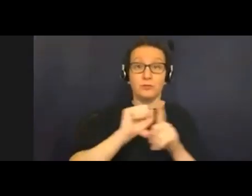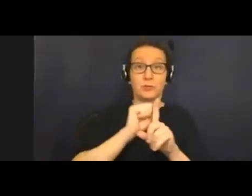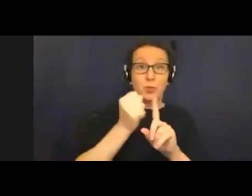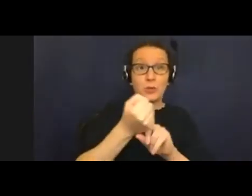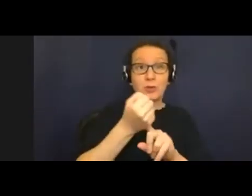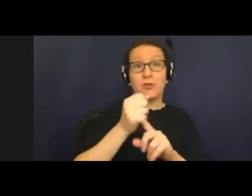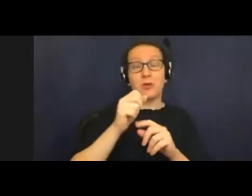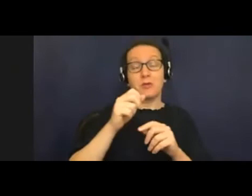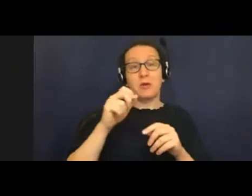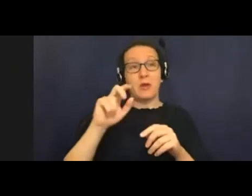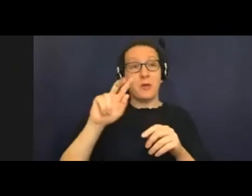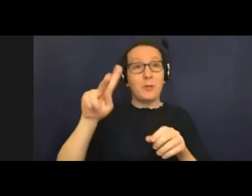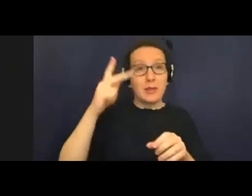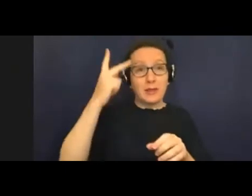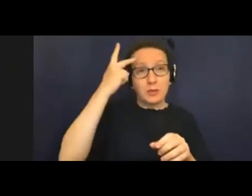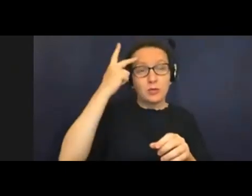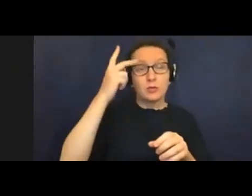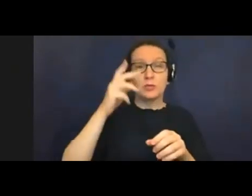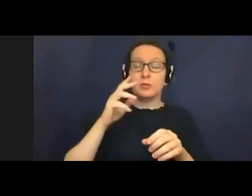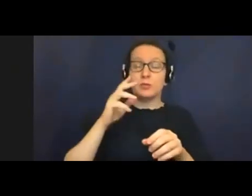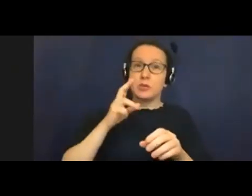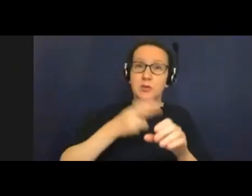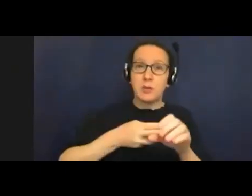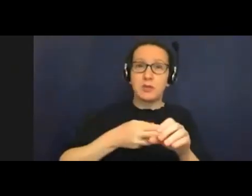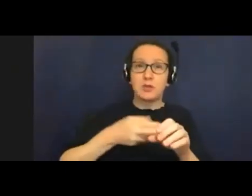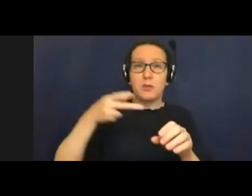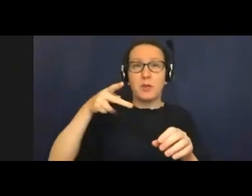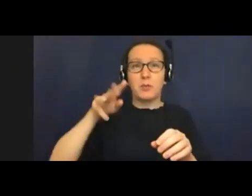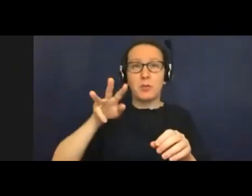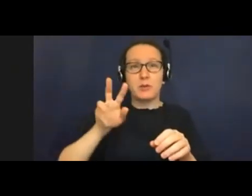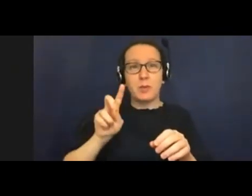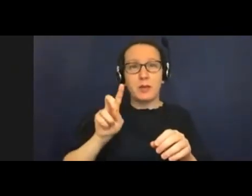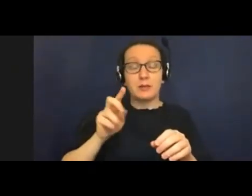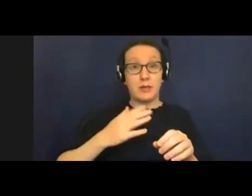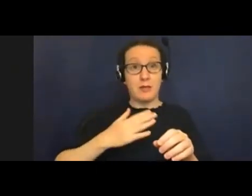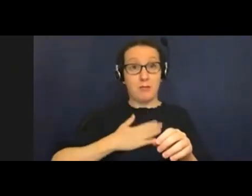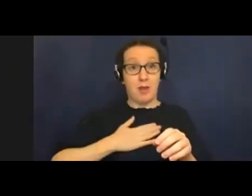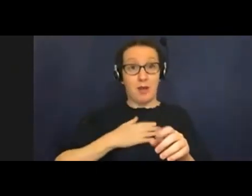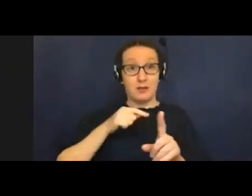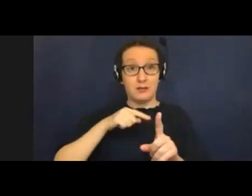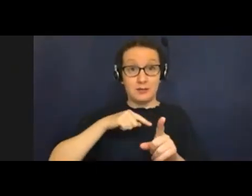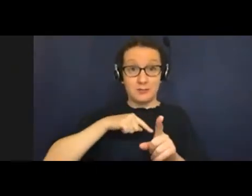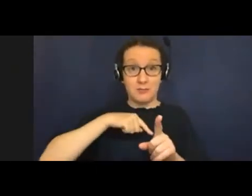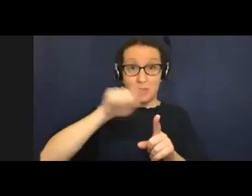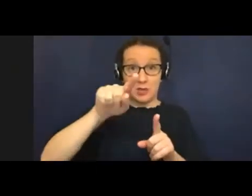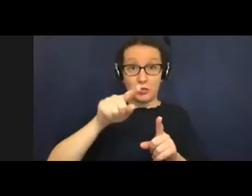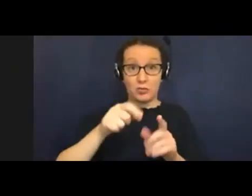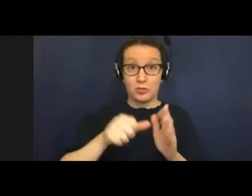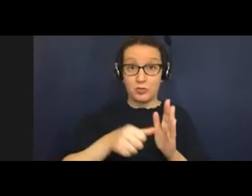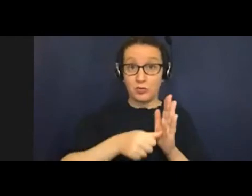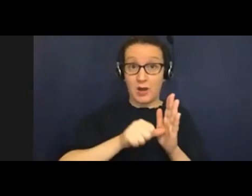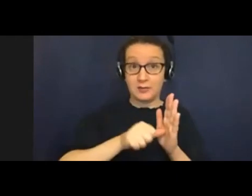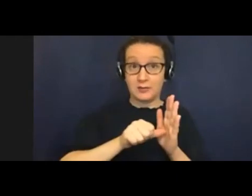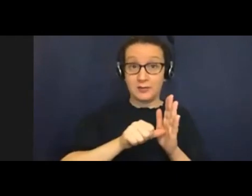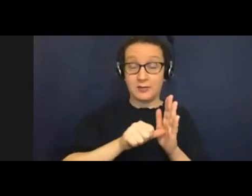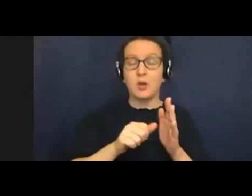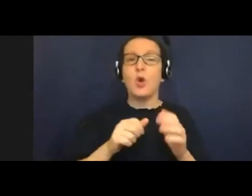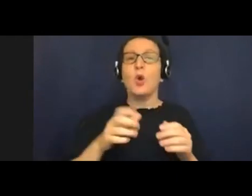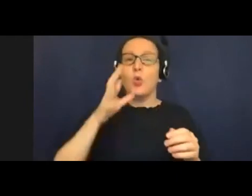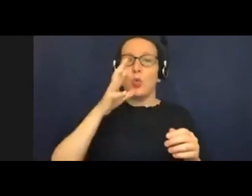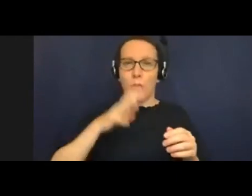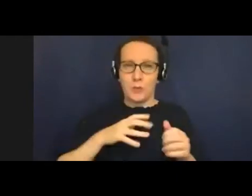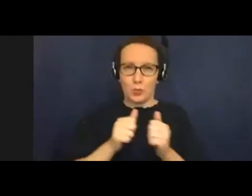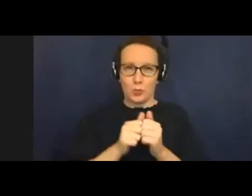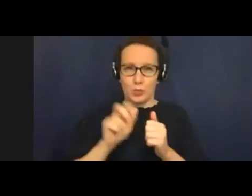with disabilities, and to make special stress on women with disabilities political